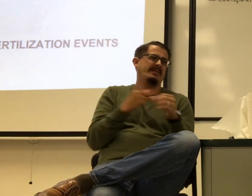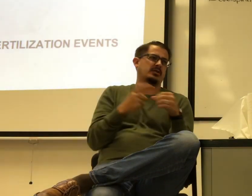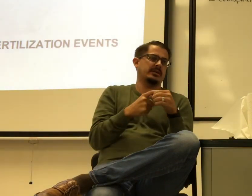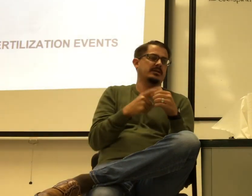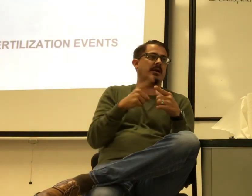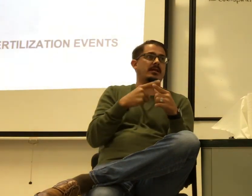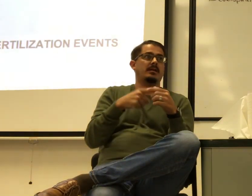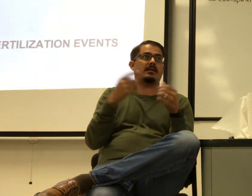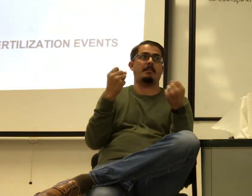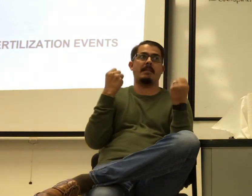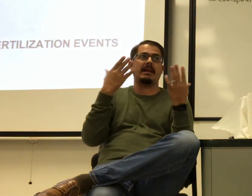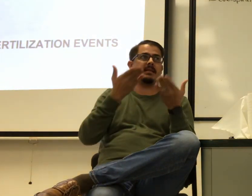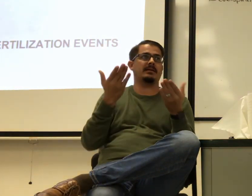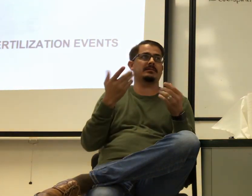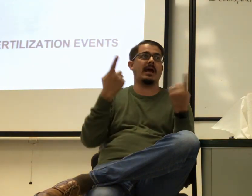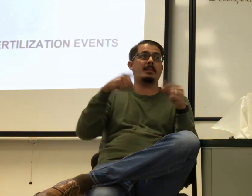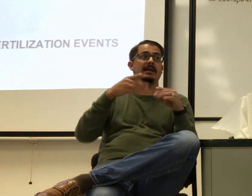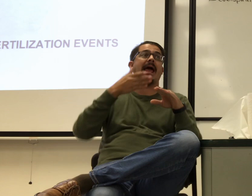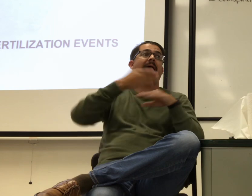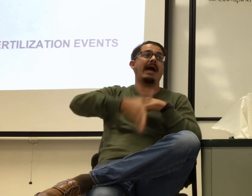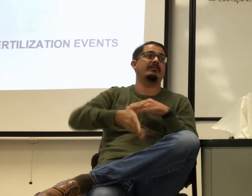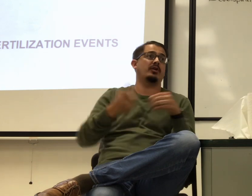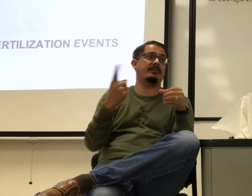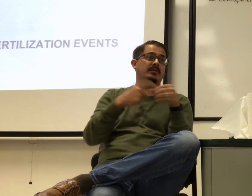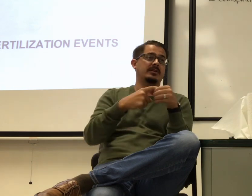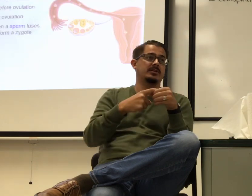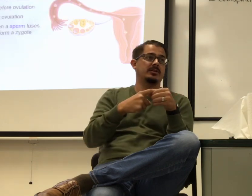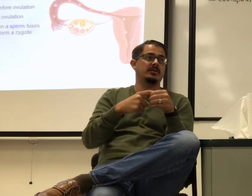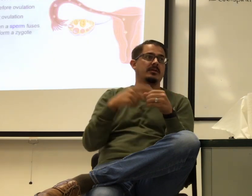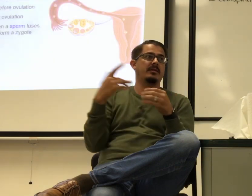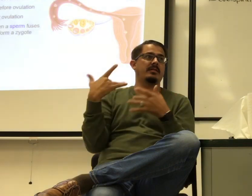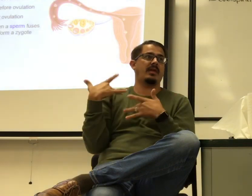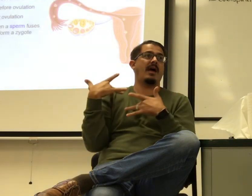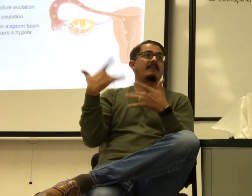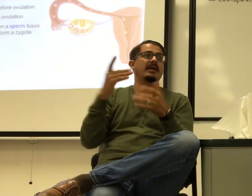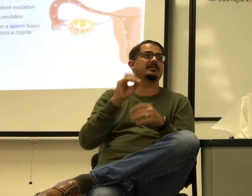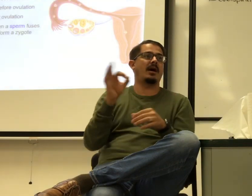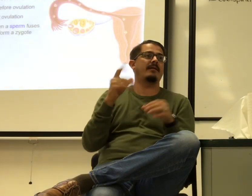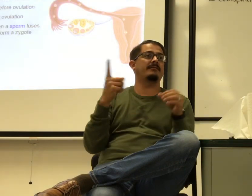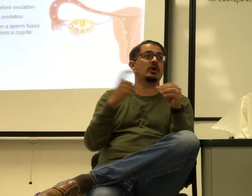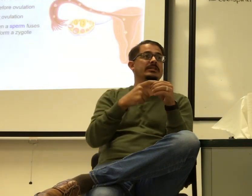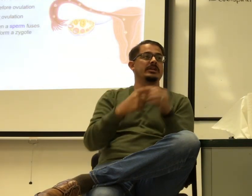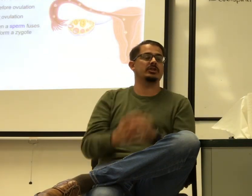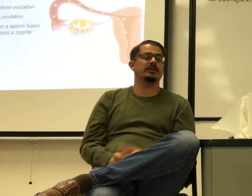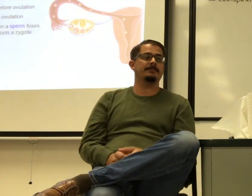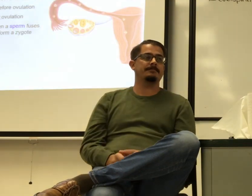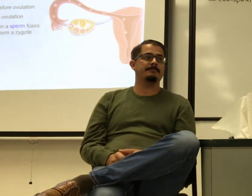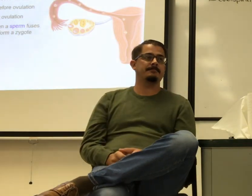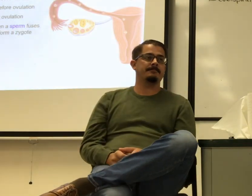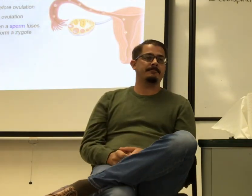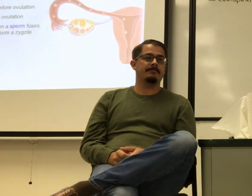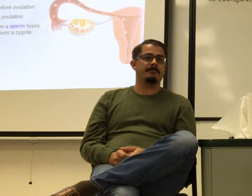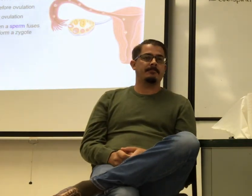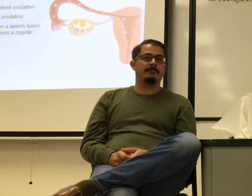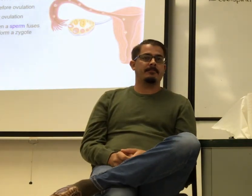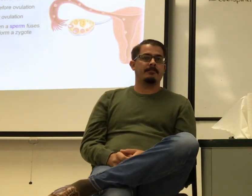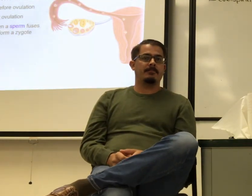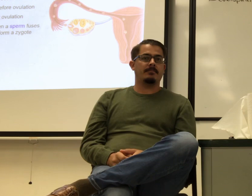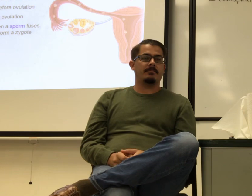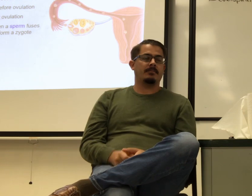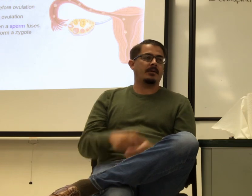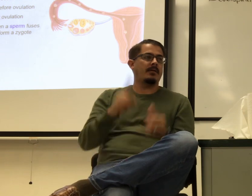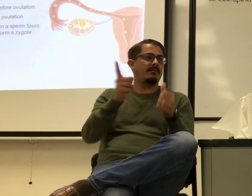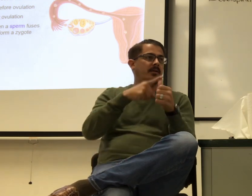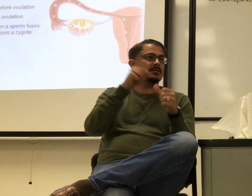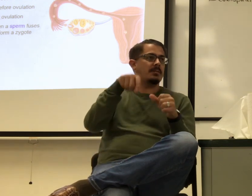then there's a lot of things that have to happen, we call the events of fertilization. So, but you gotta find the oocyte.